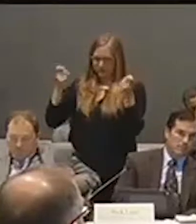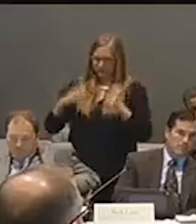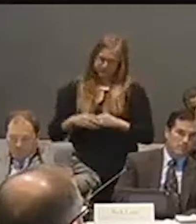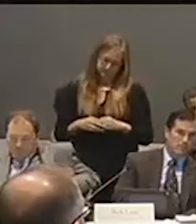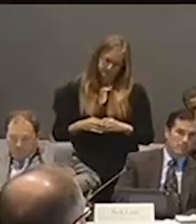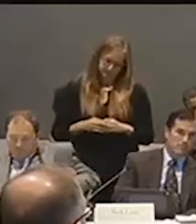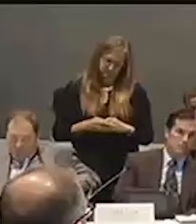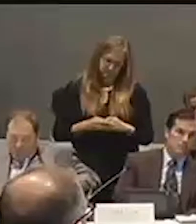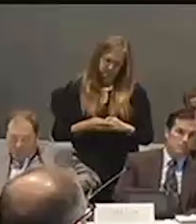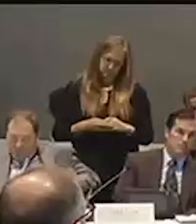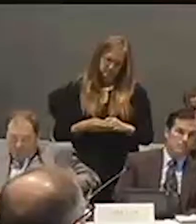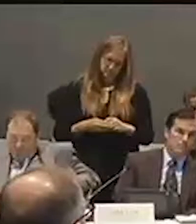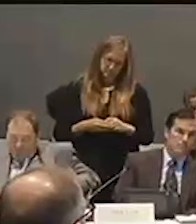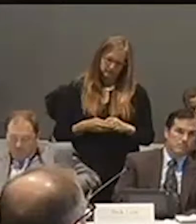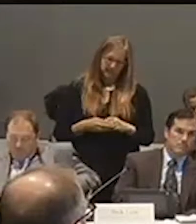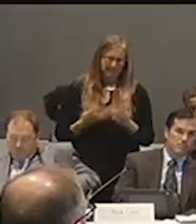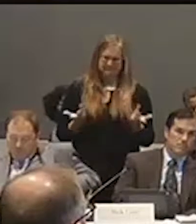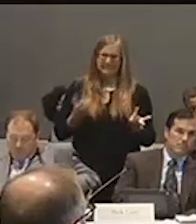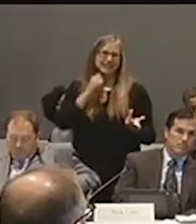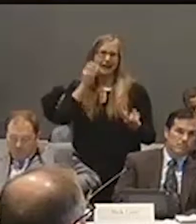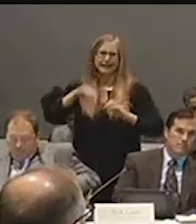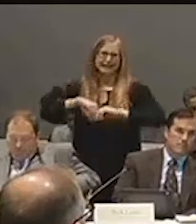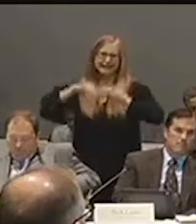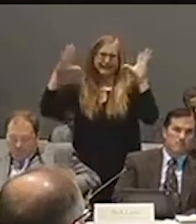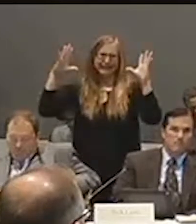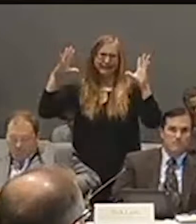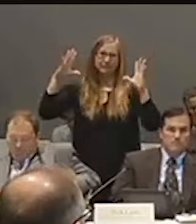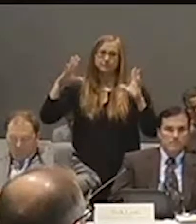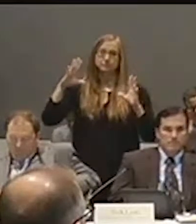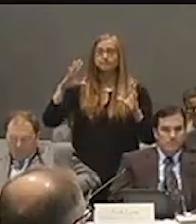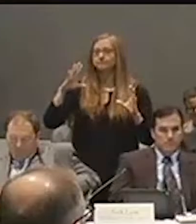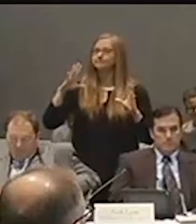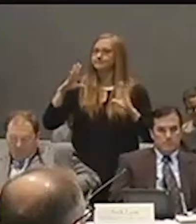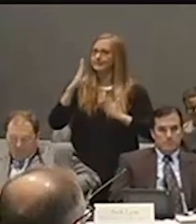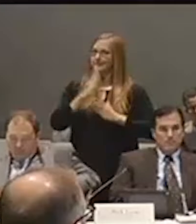there's not a clear case. I think that also raises regulatory